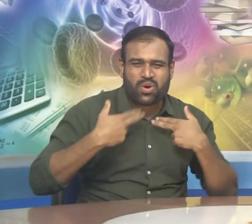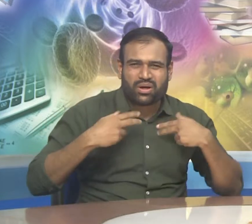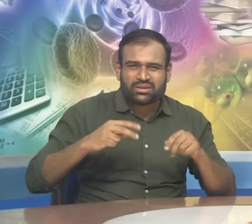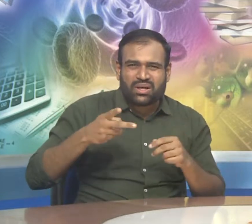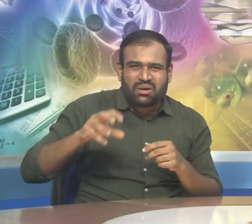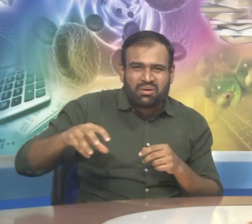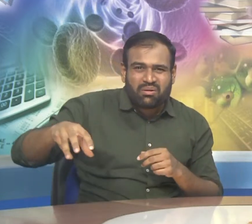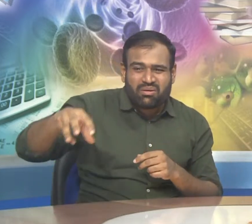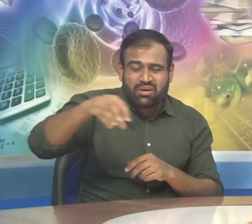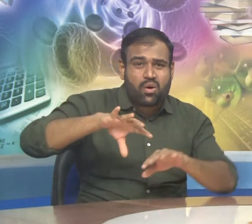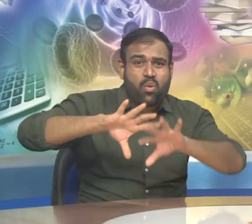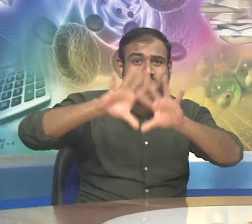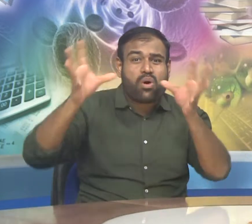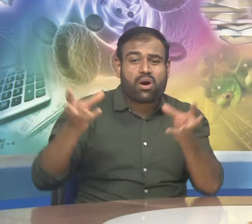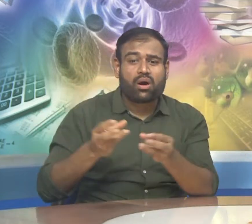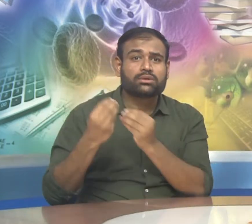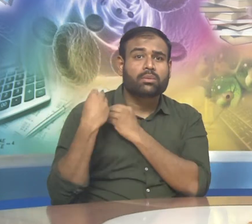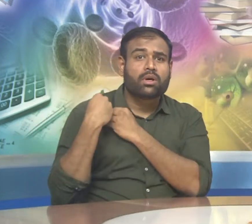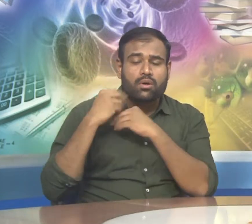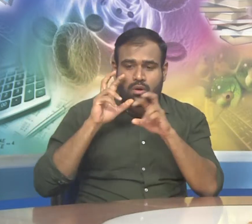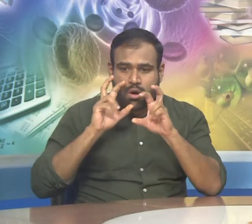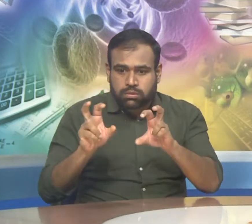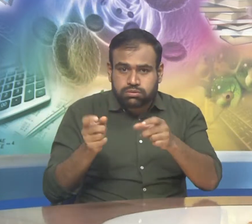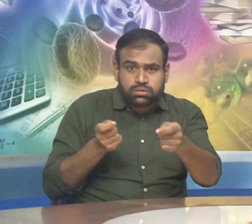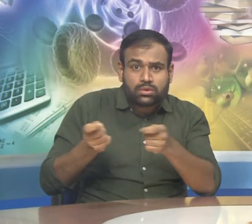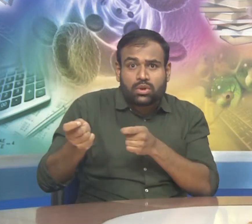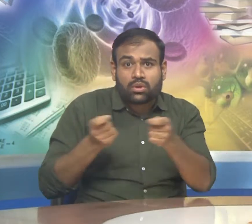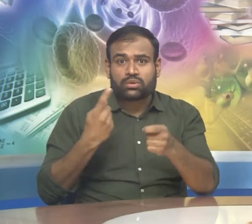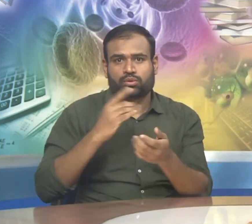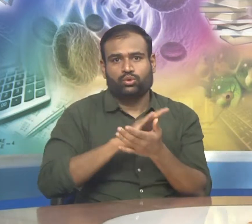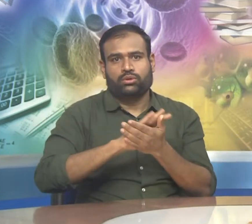All the lower courts function under the